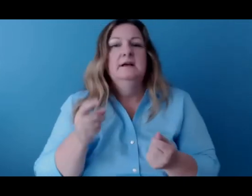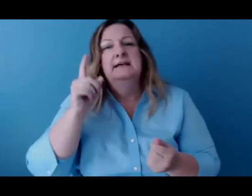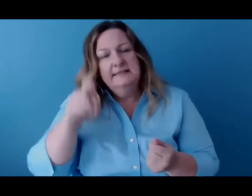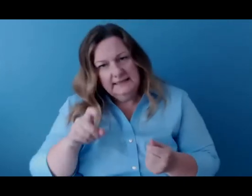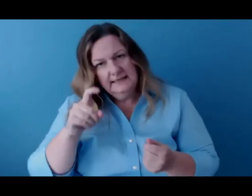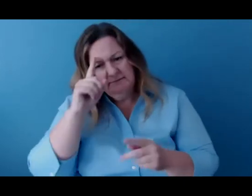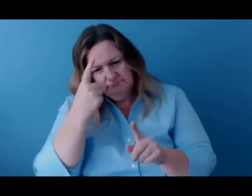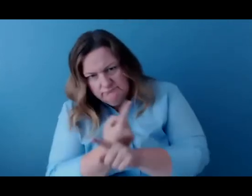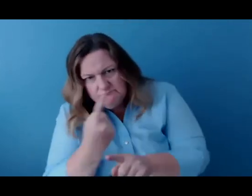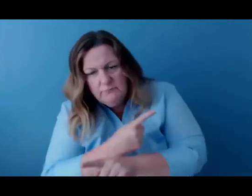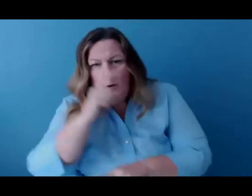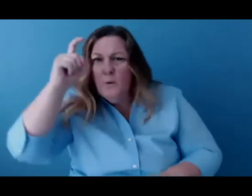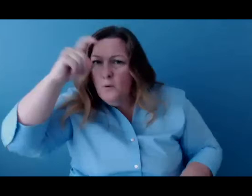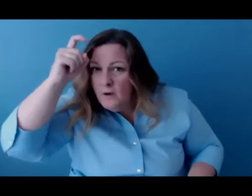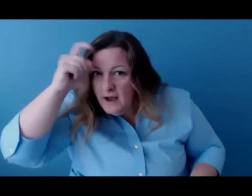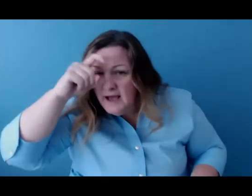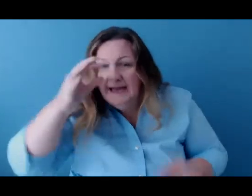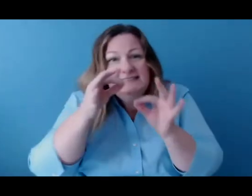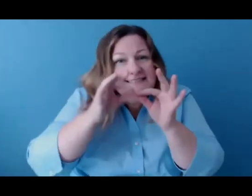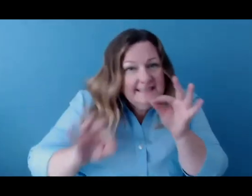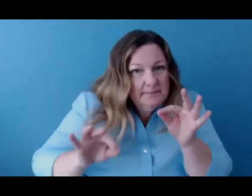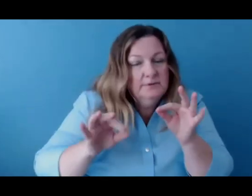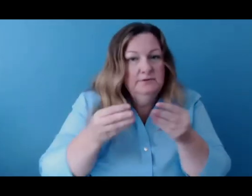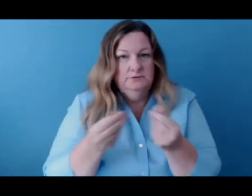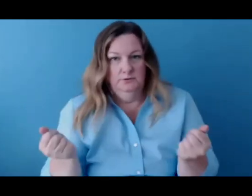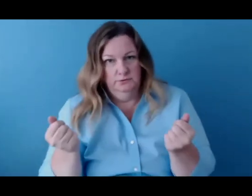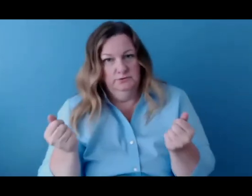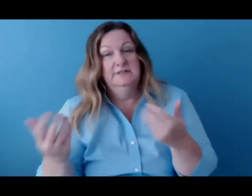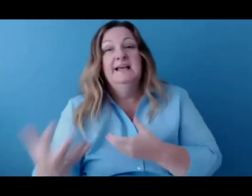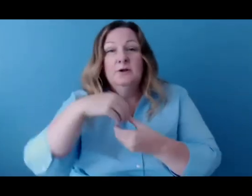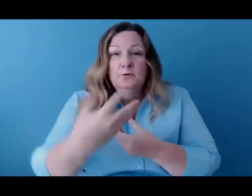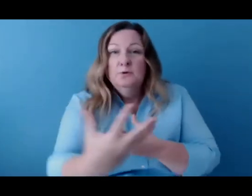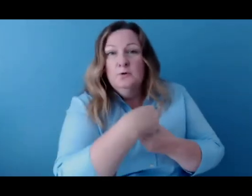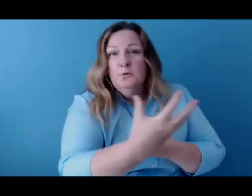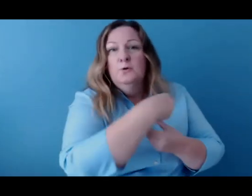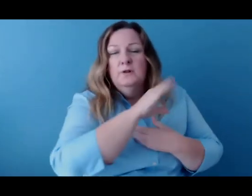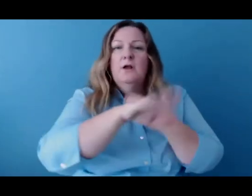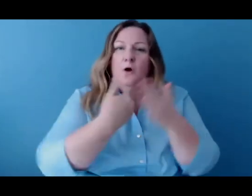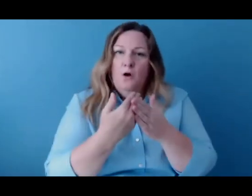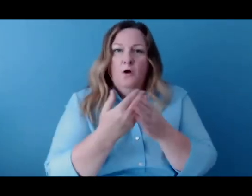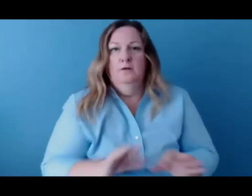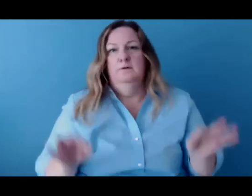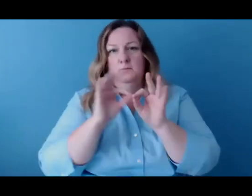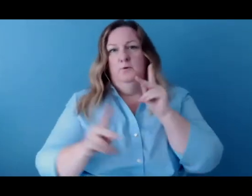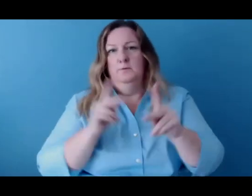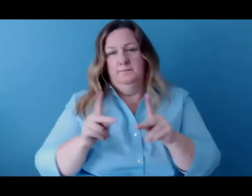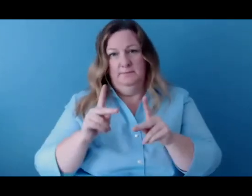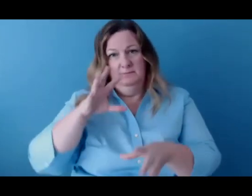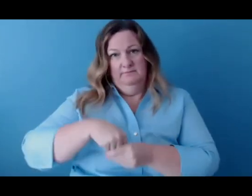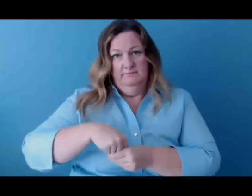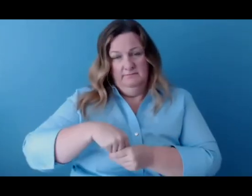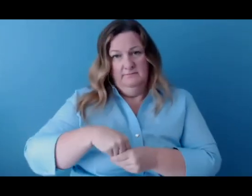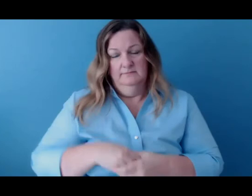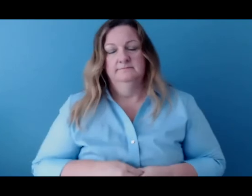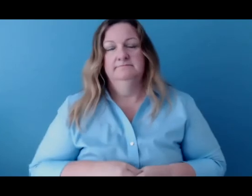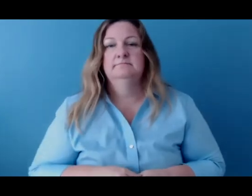you know, solutions that we can find common ground with all of the stakeholders involved. Well, I appreciate